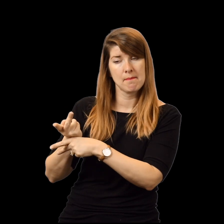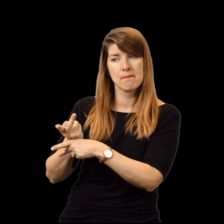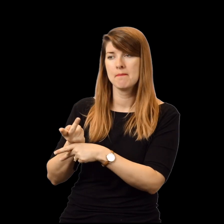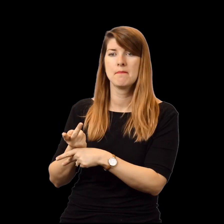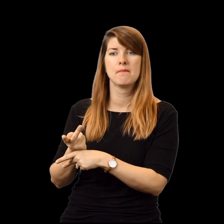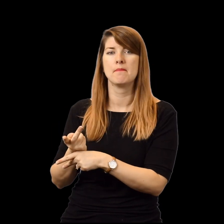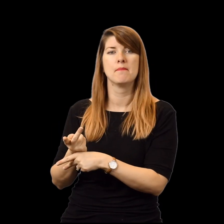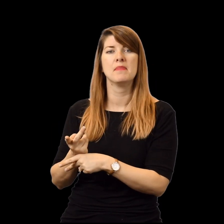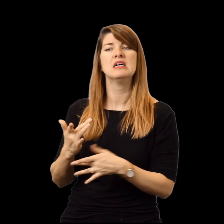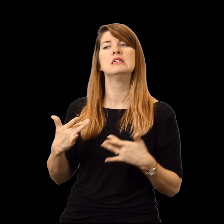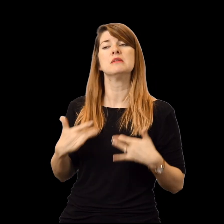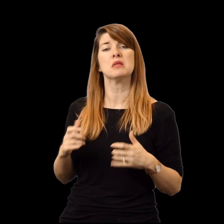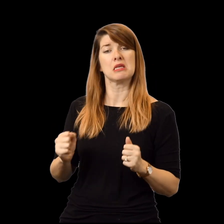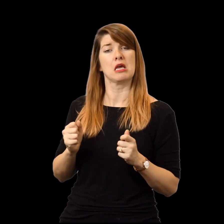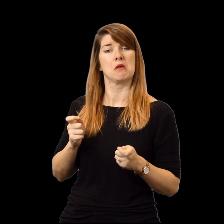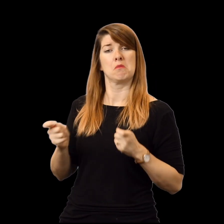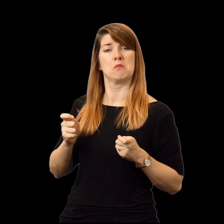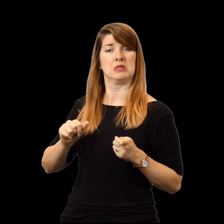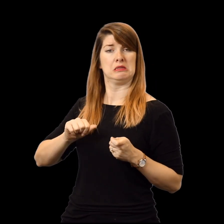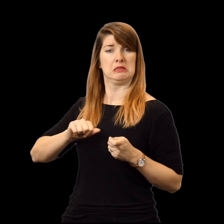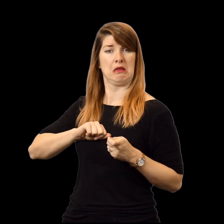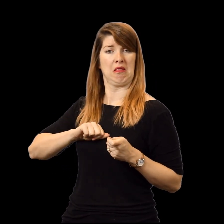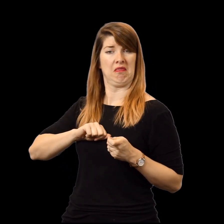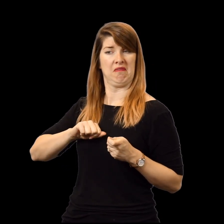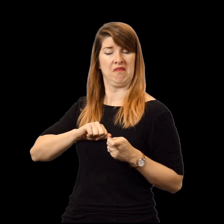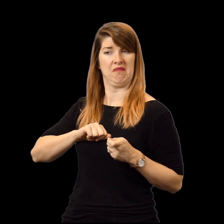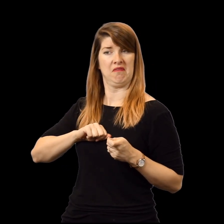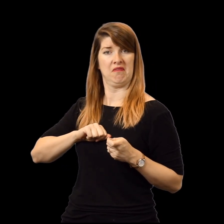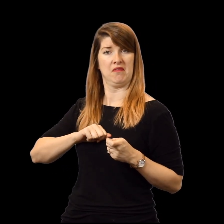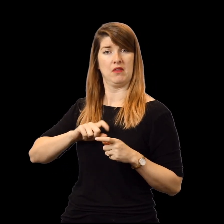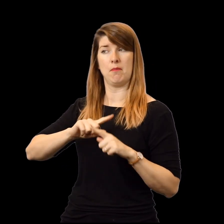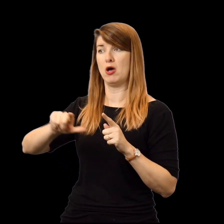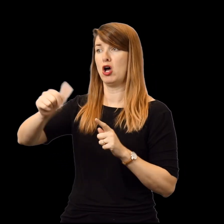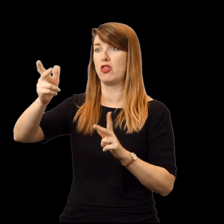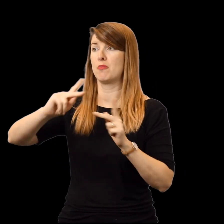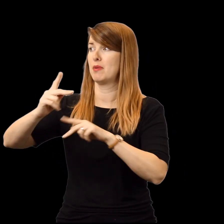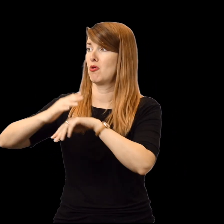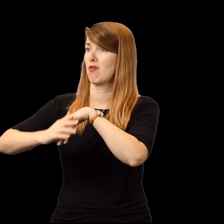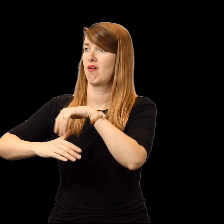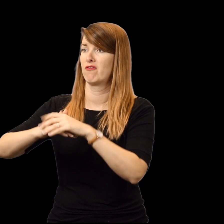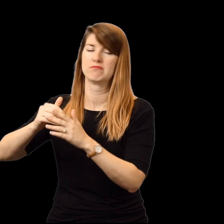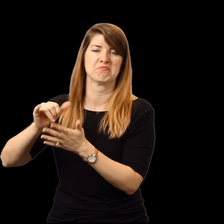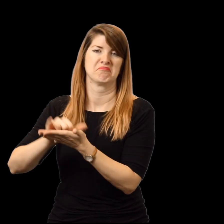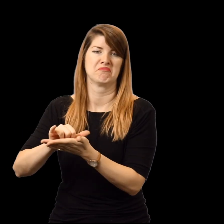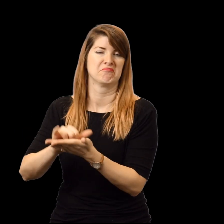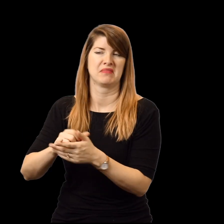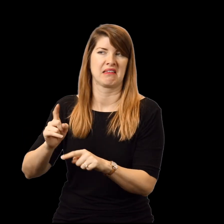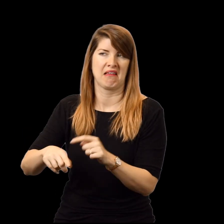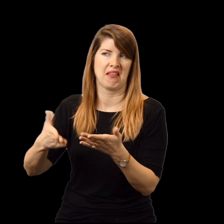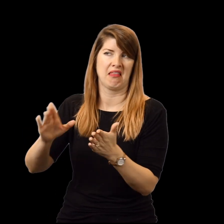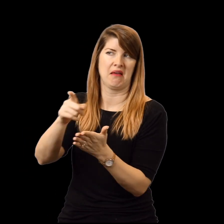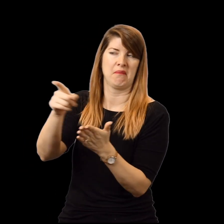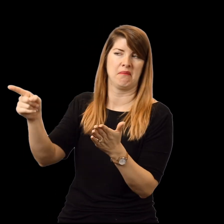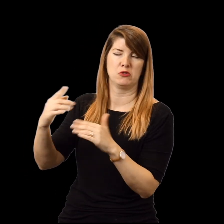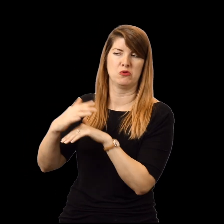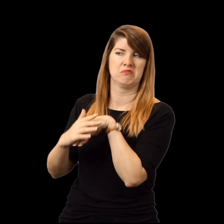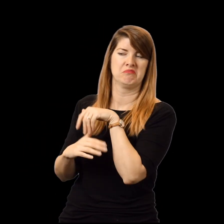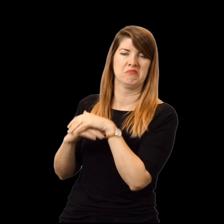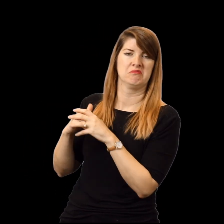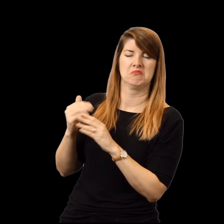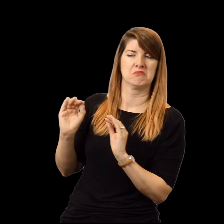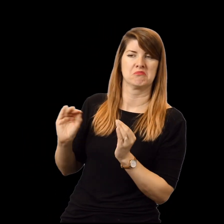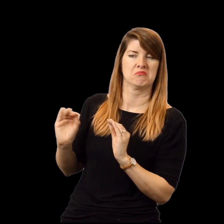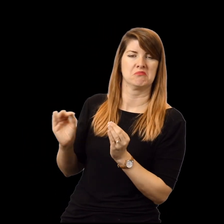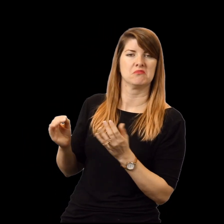pattern, they can typically regulate themselves, but they can't be regulated by someone else. They can't let themselves be regulated by